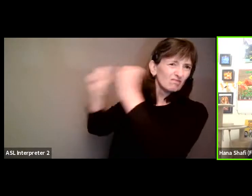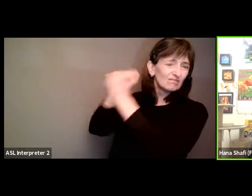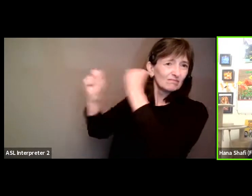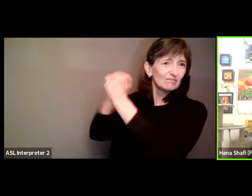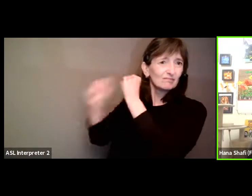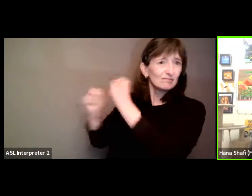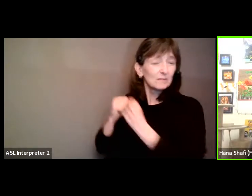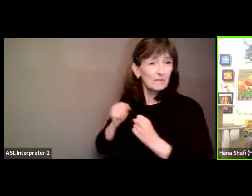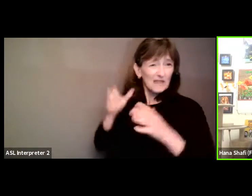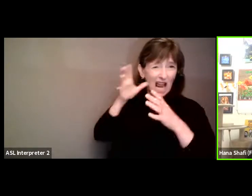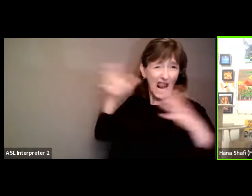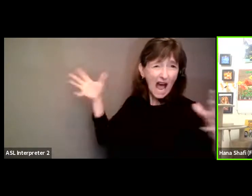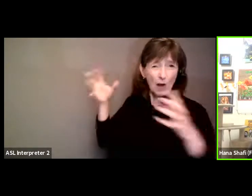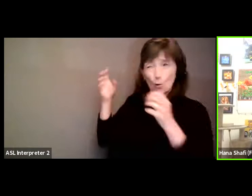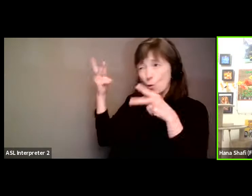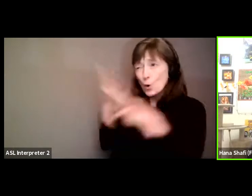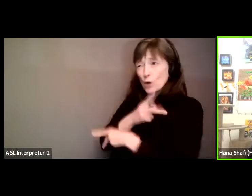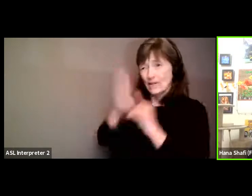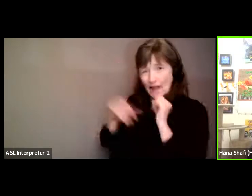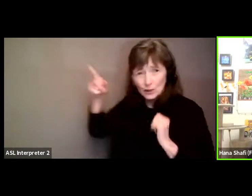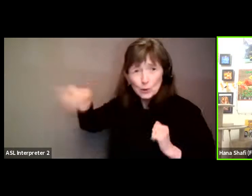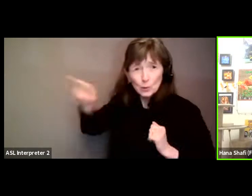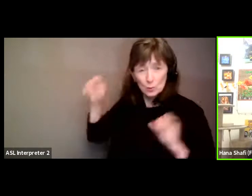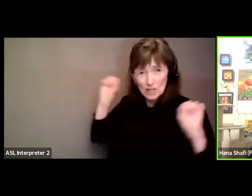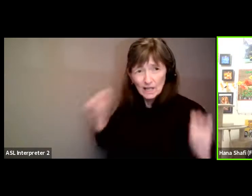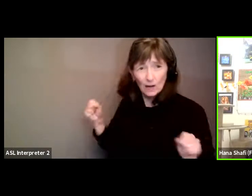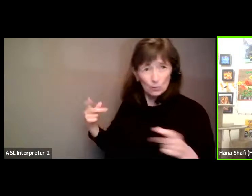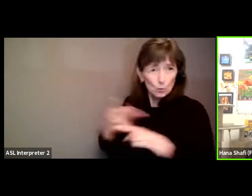being louder than the people who try to drown us out.